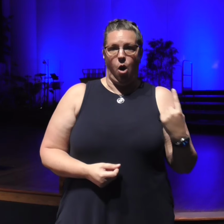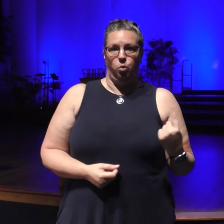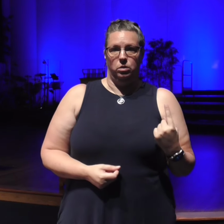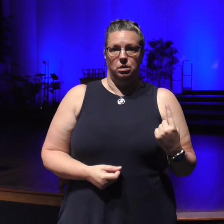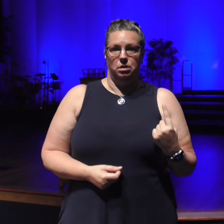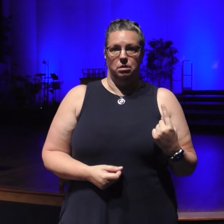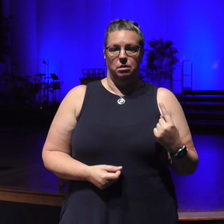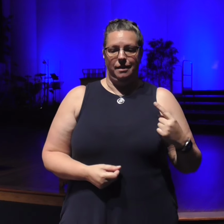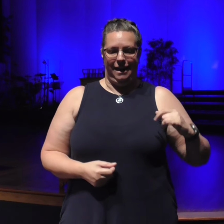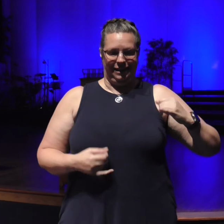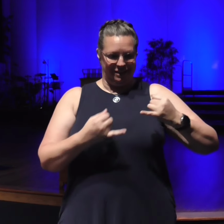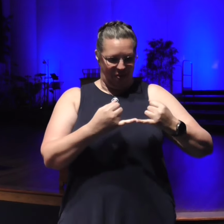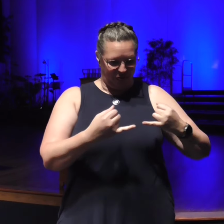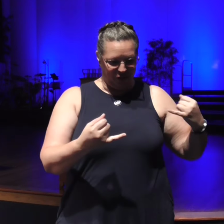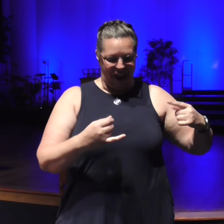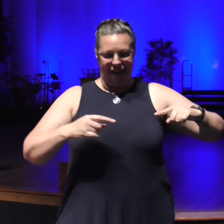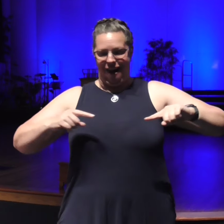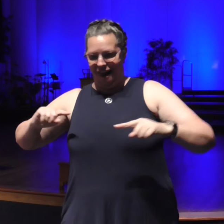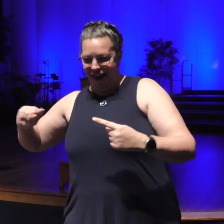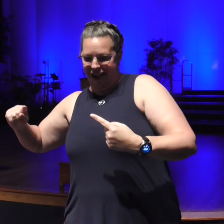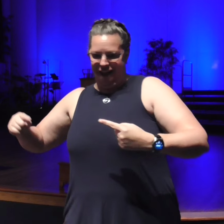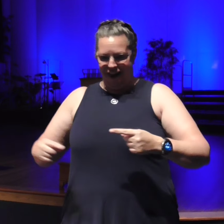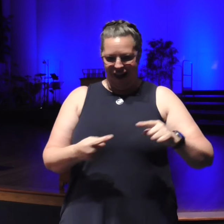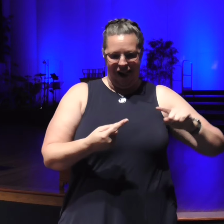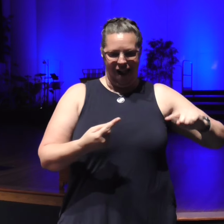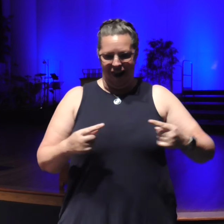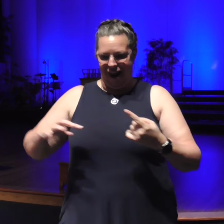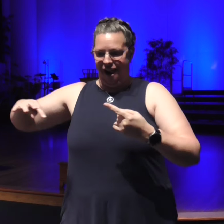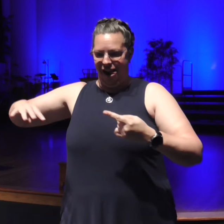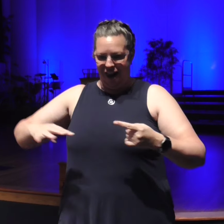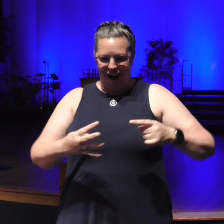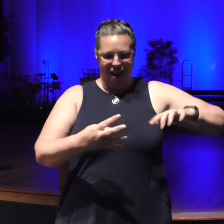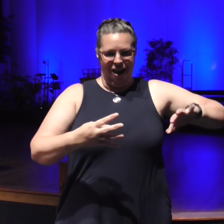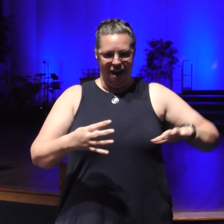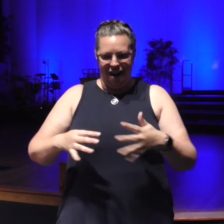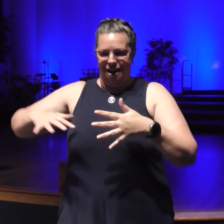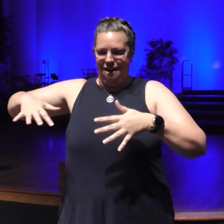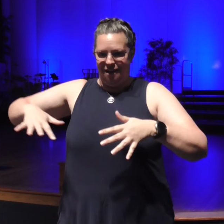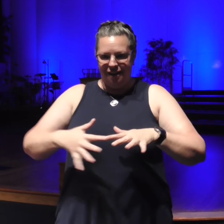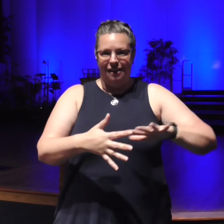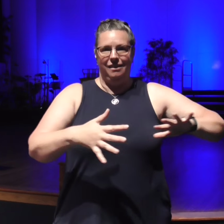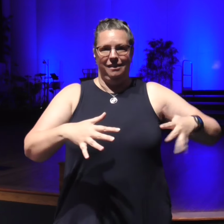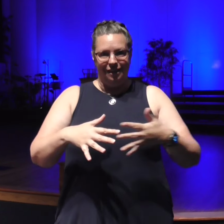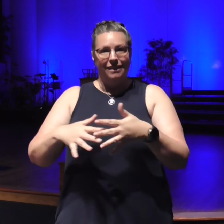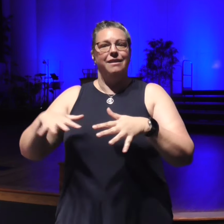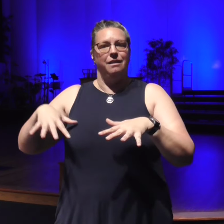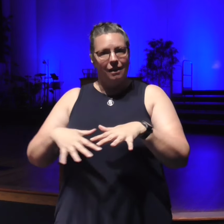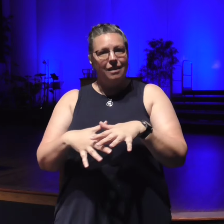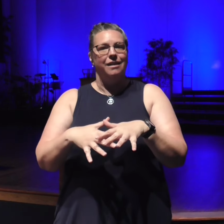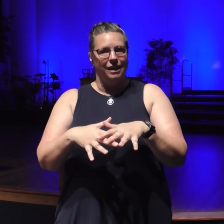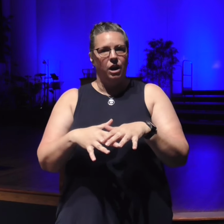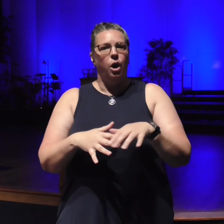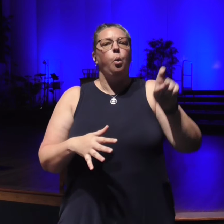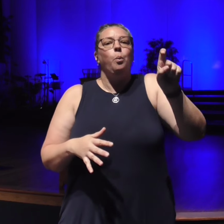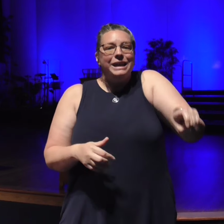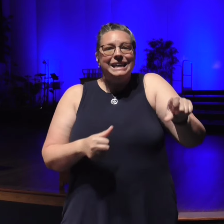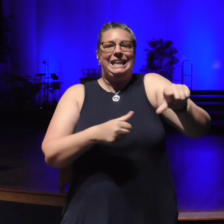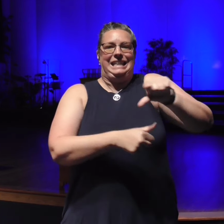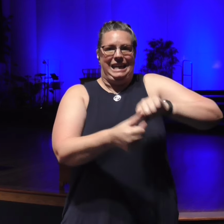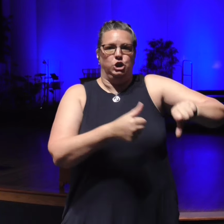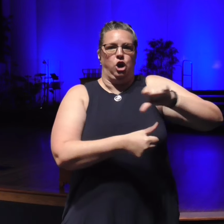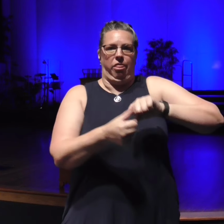own, right? Wouldn't that be quite a strange tapestry? But so we need each other is